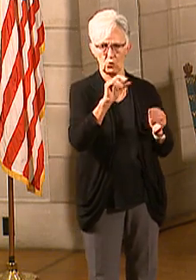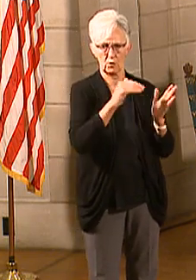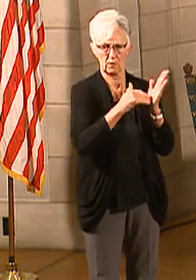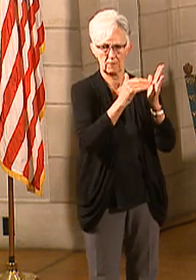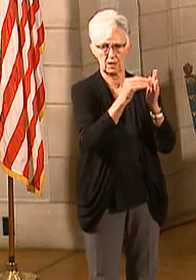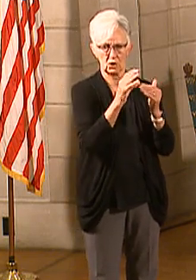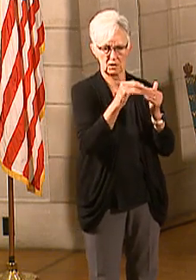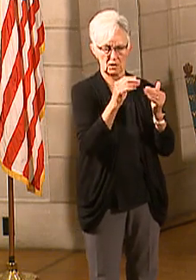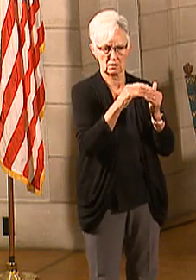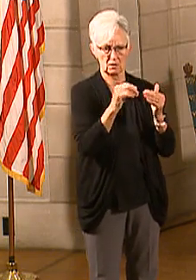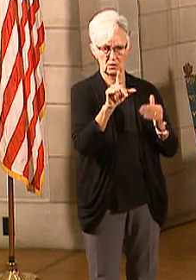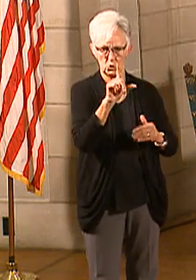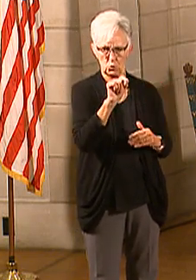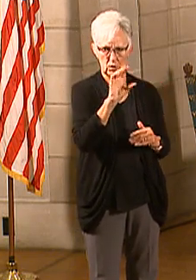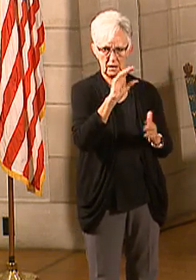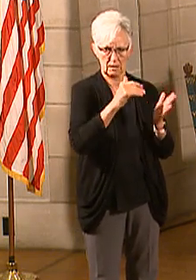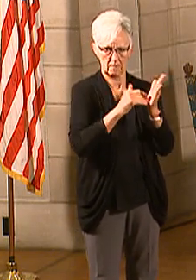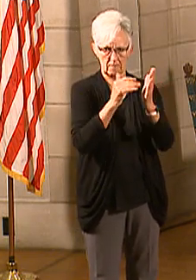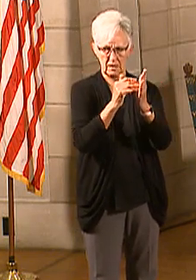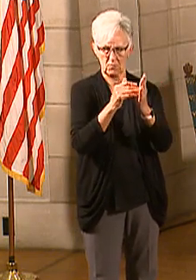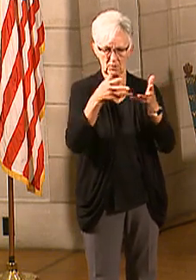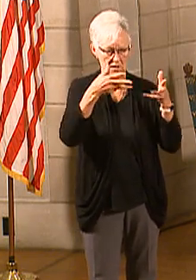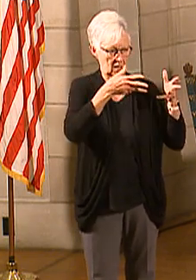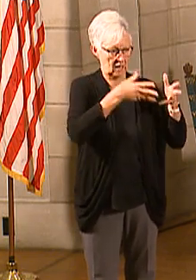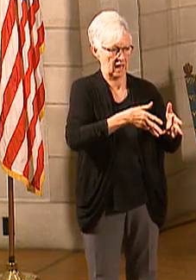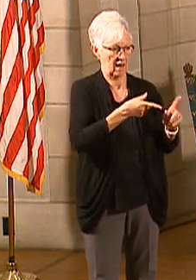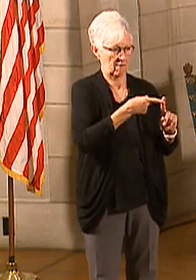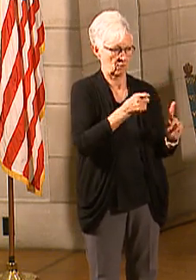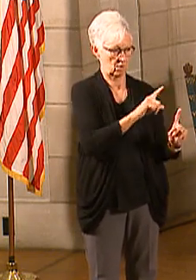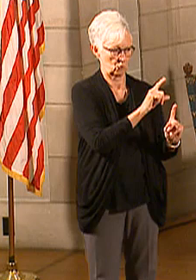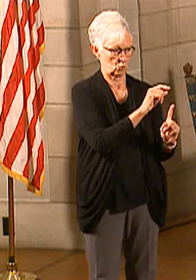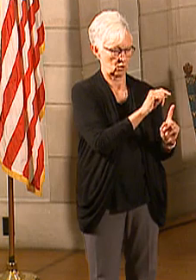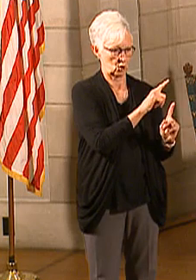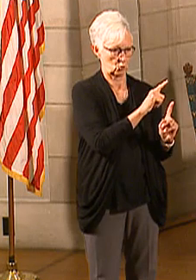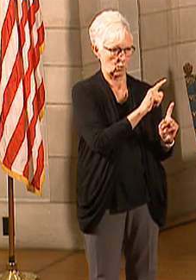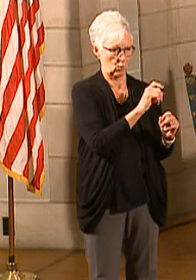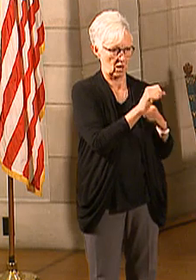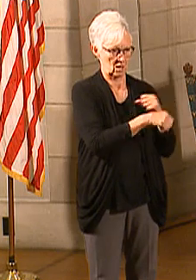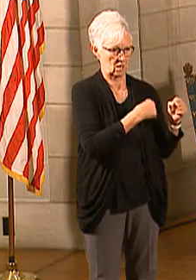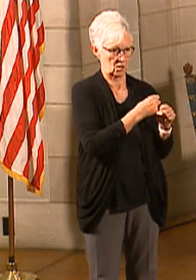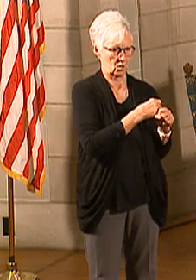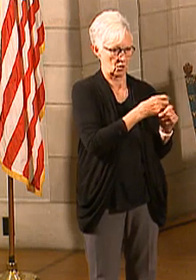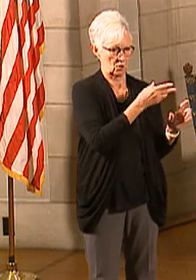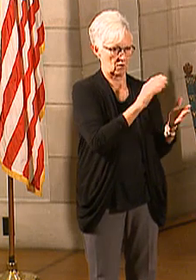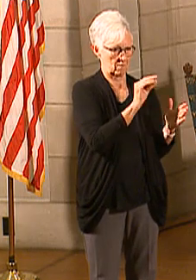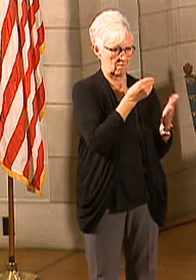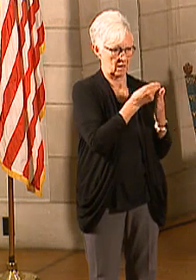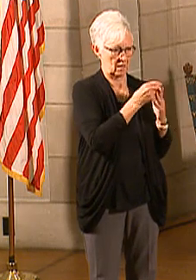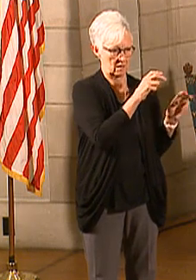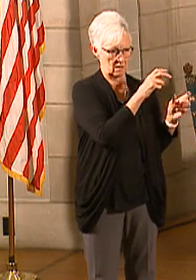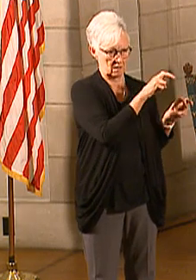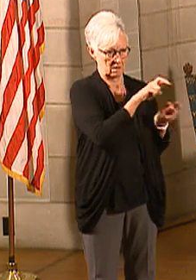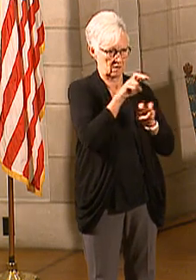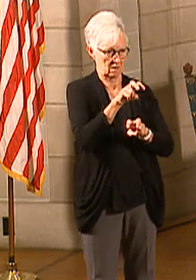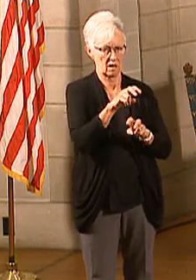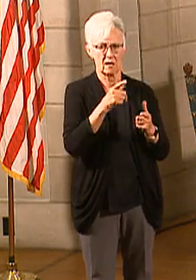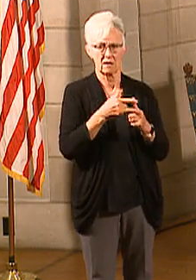million was carryover from the 2021 fiscal year, and then we put about $10 million from ARPA in. Is